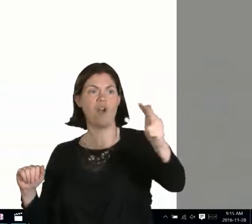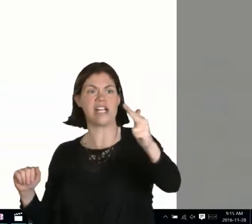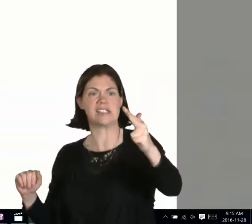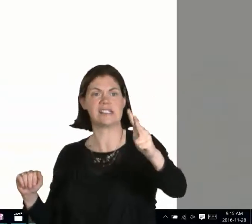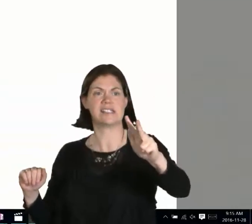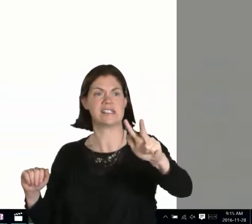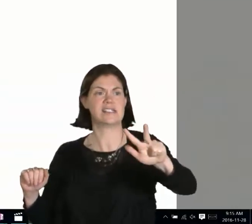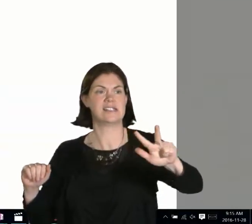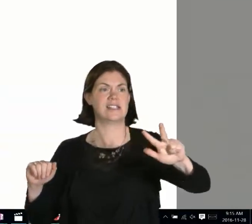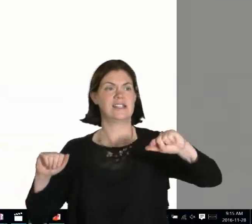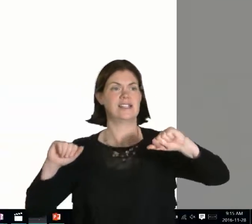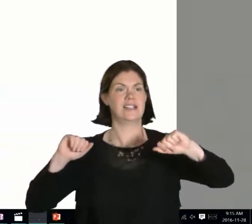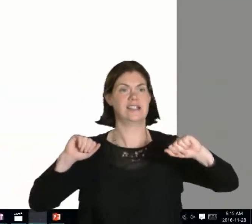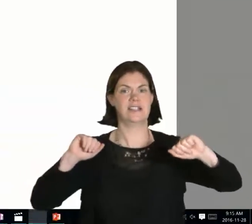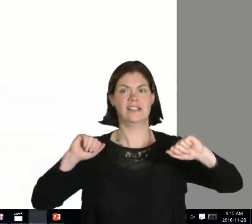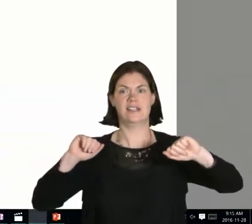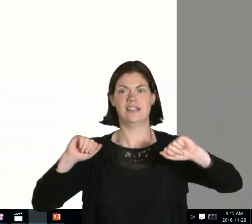The chorus.